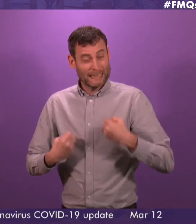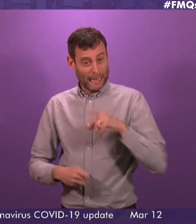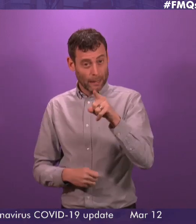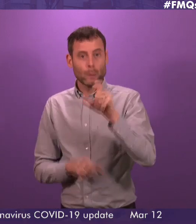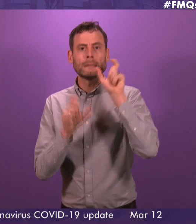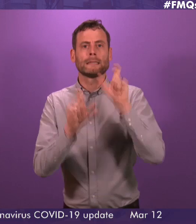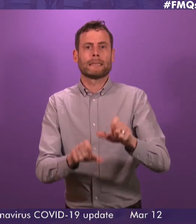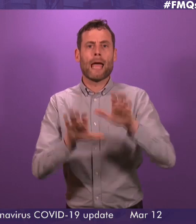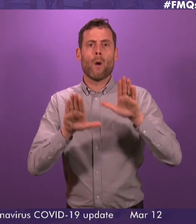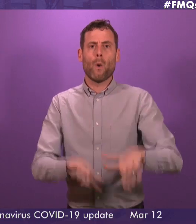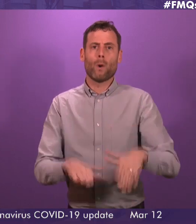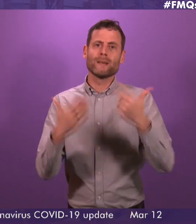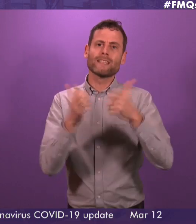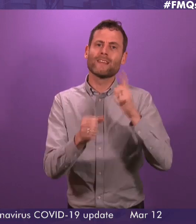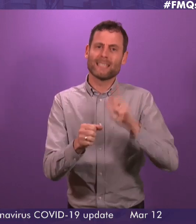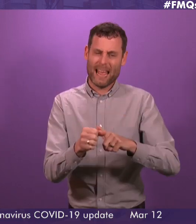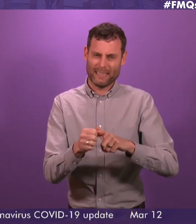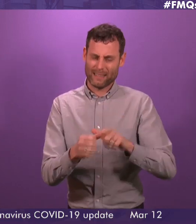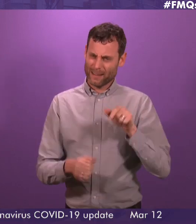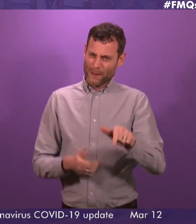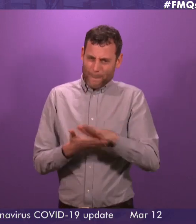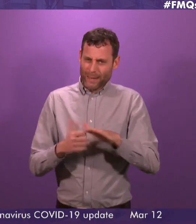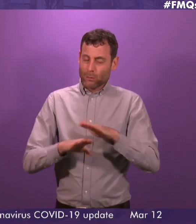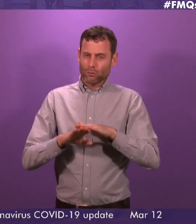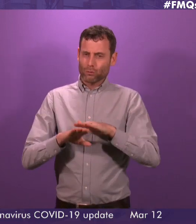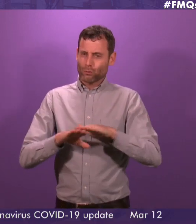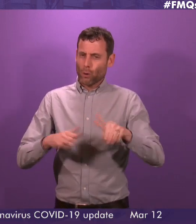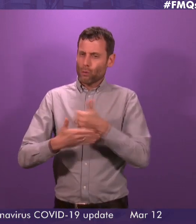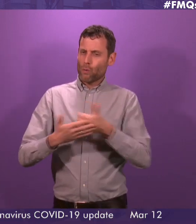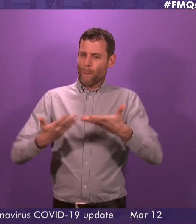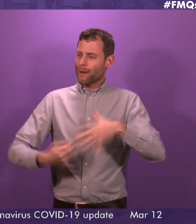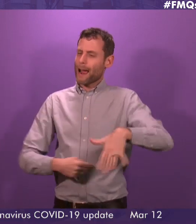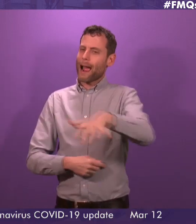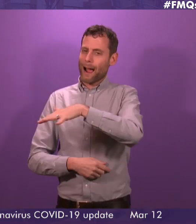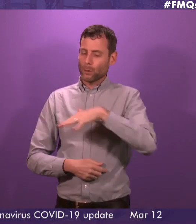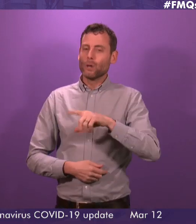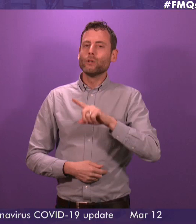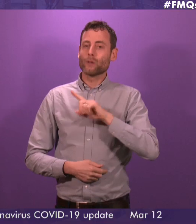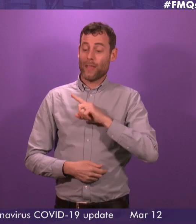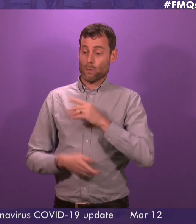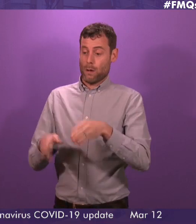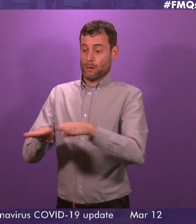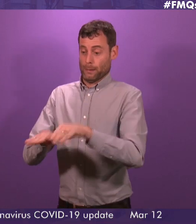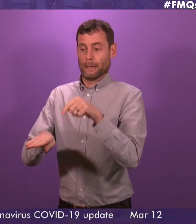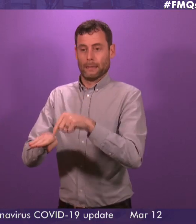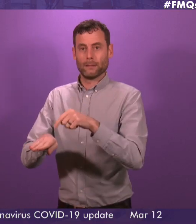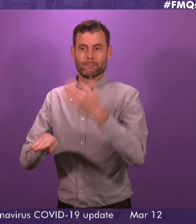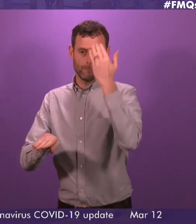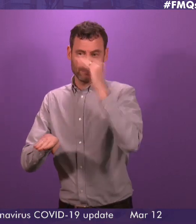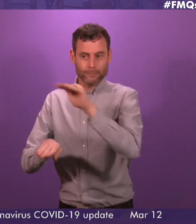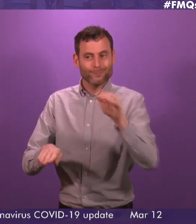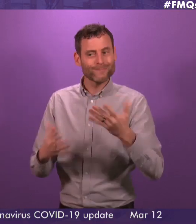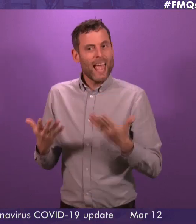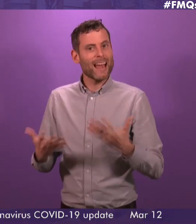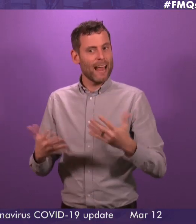usual. And so we need to be consistent in the steps that we take as a government in order for those that we